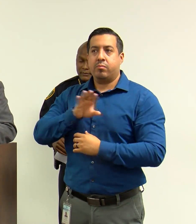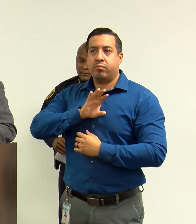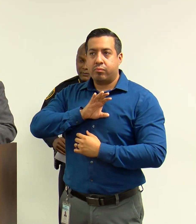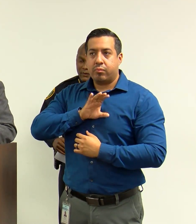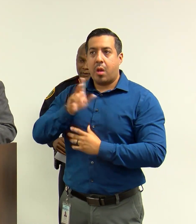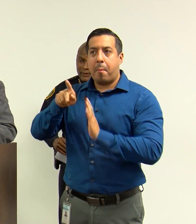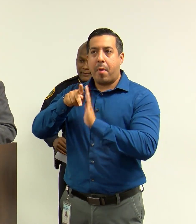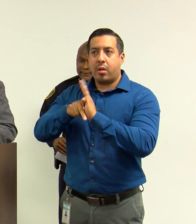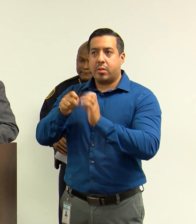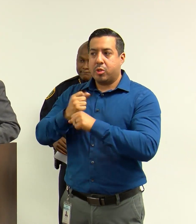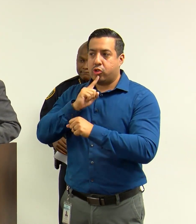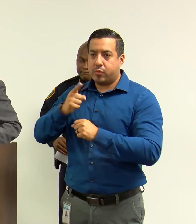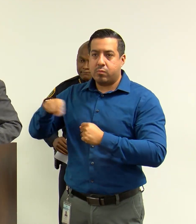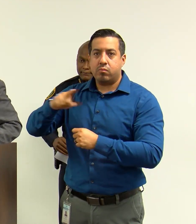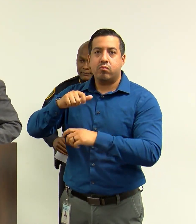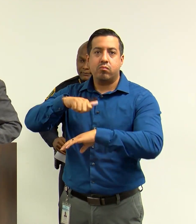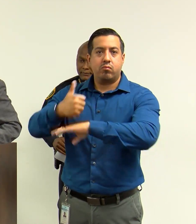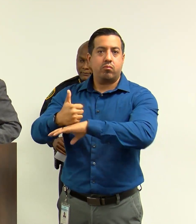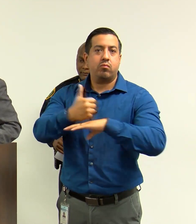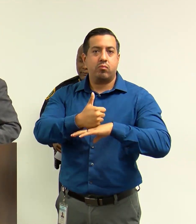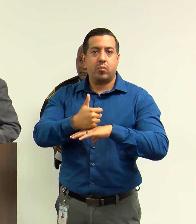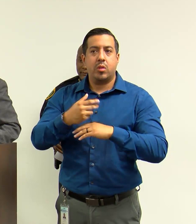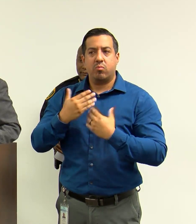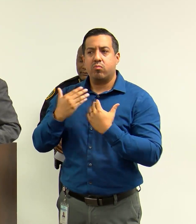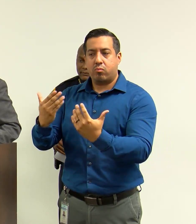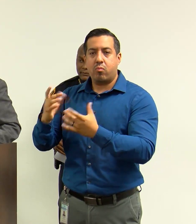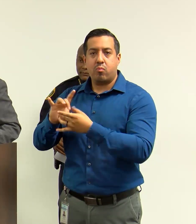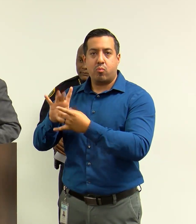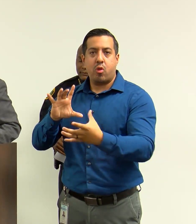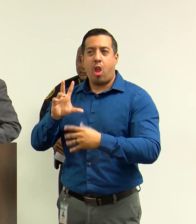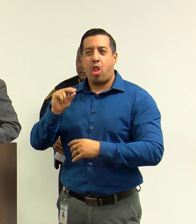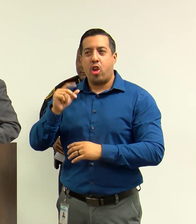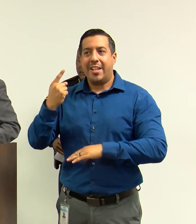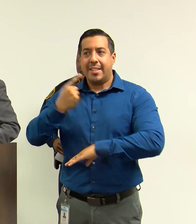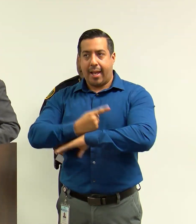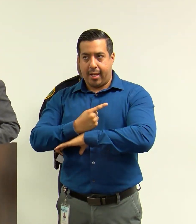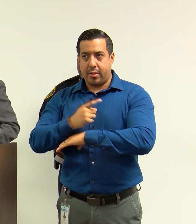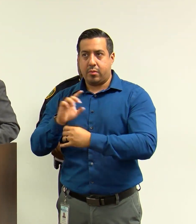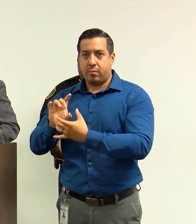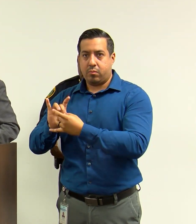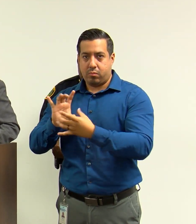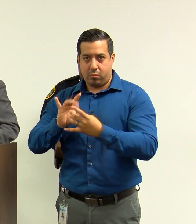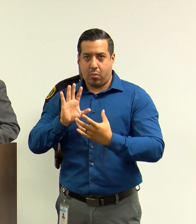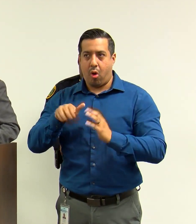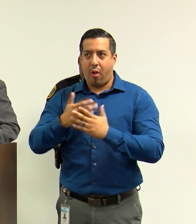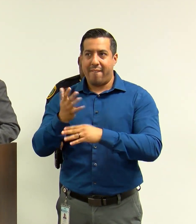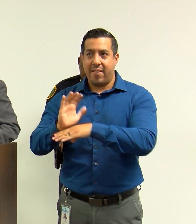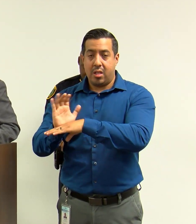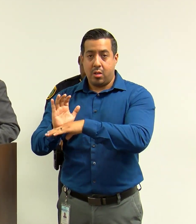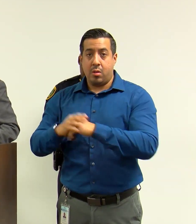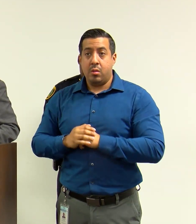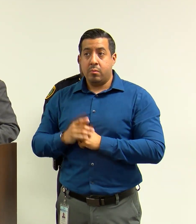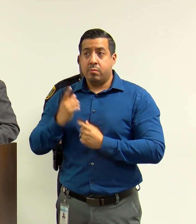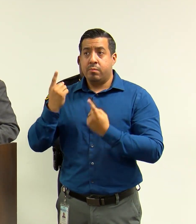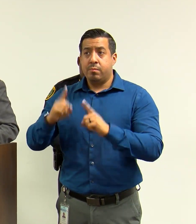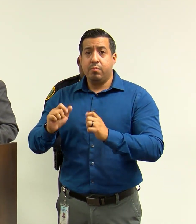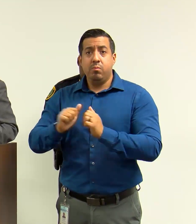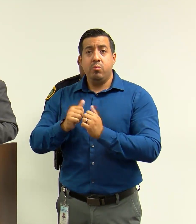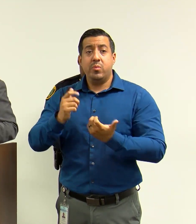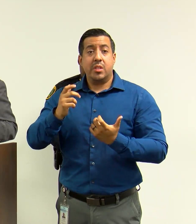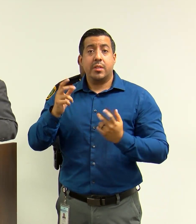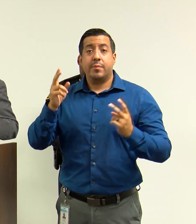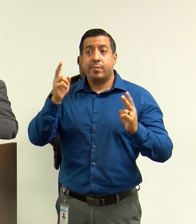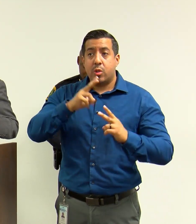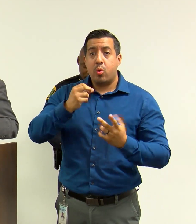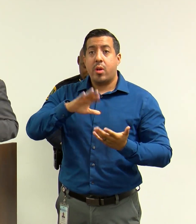body-worn cameras to allow for the release of video within 30 days in incidents that resulted in the injury or death. We